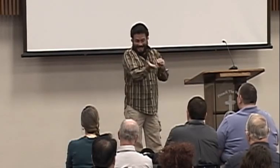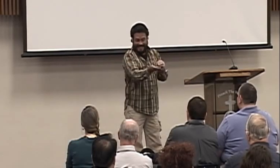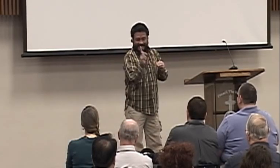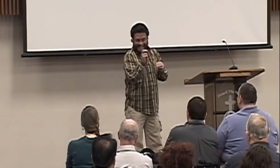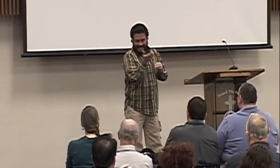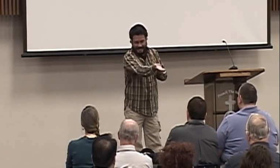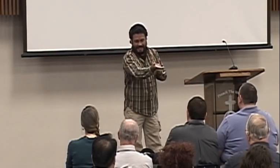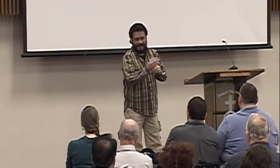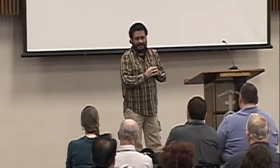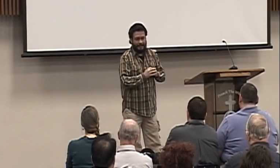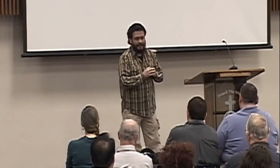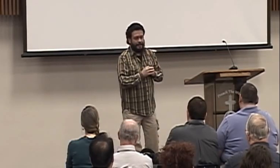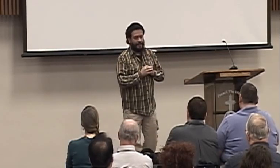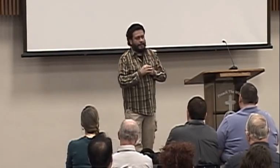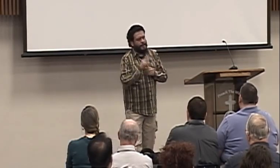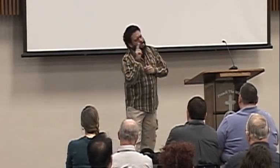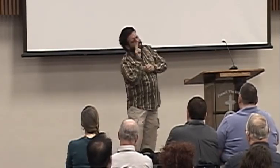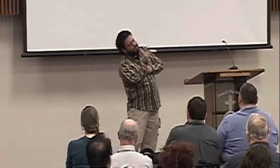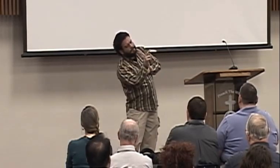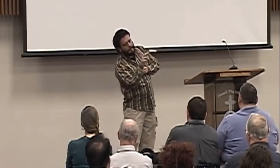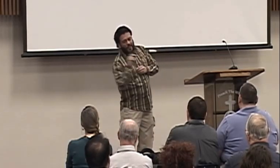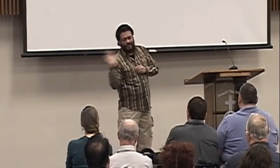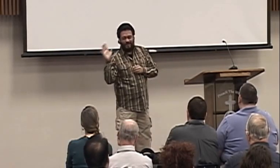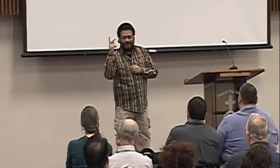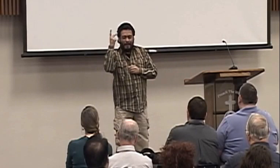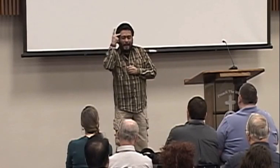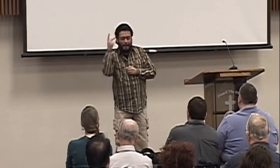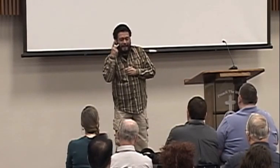started teaching. Dennis was there. And